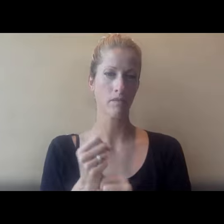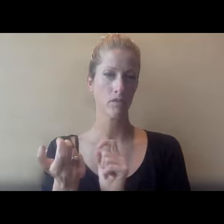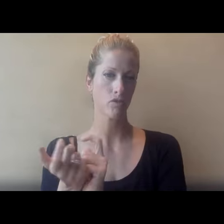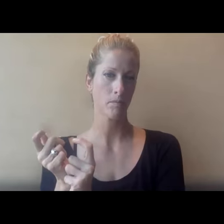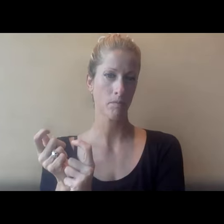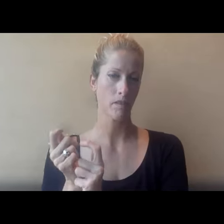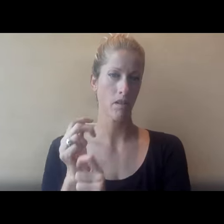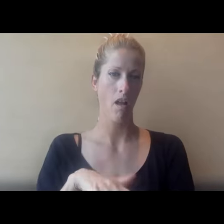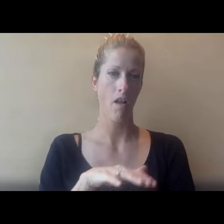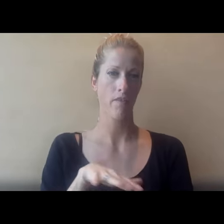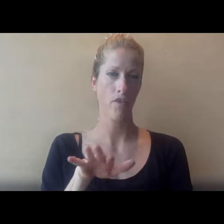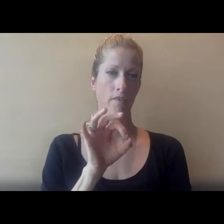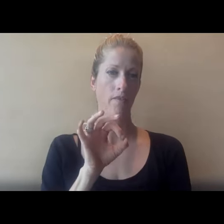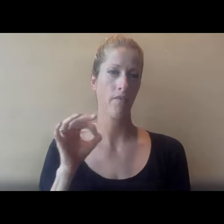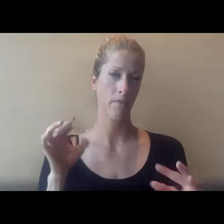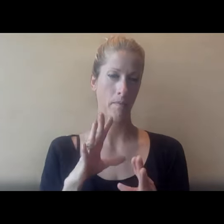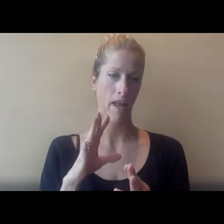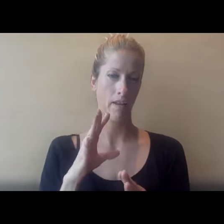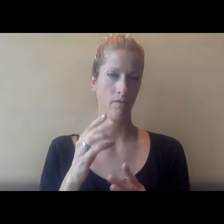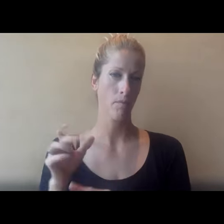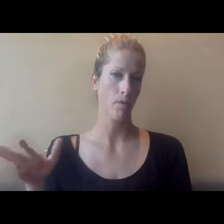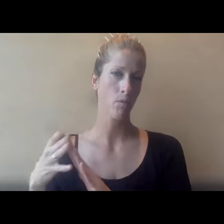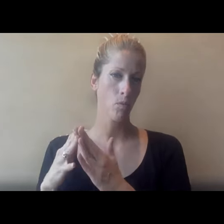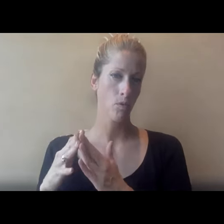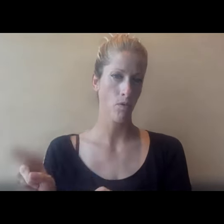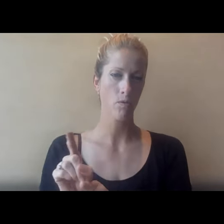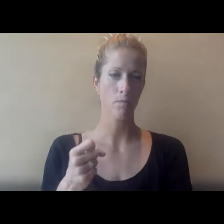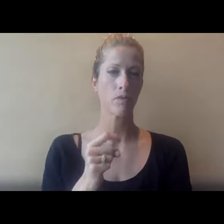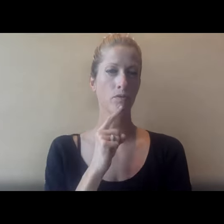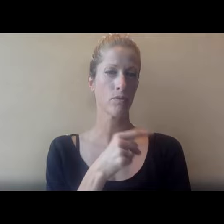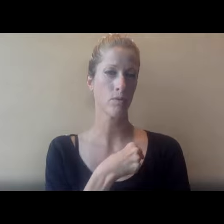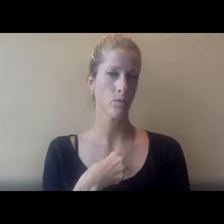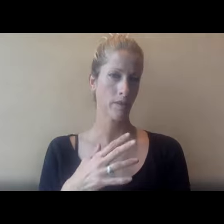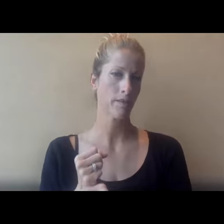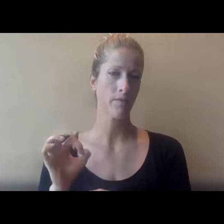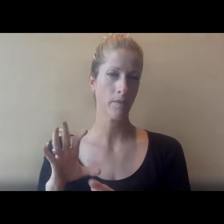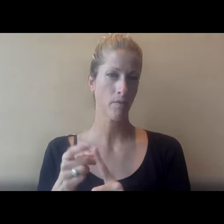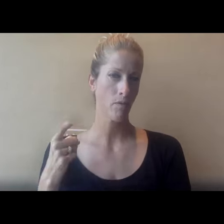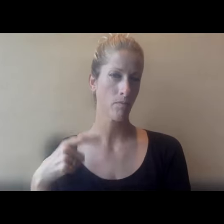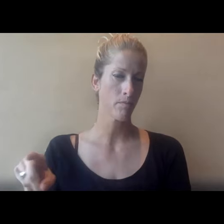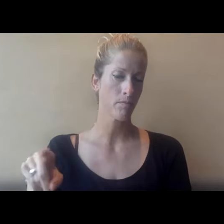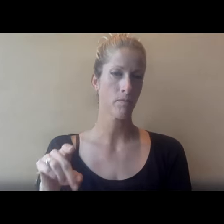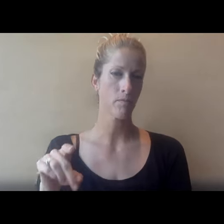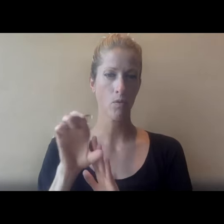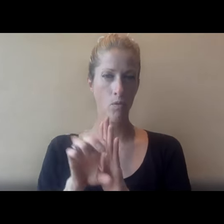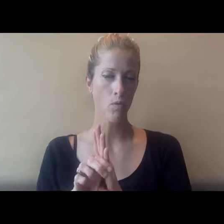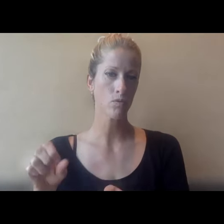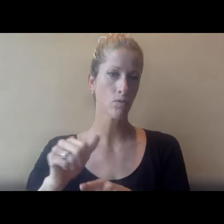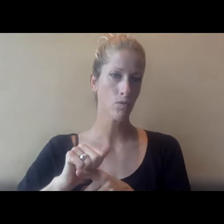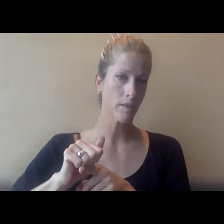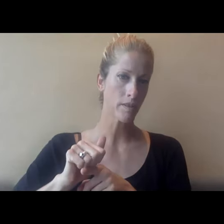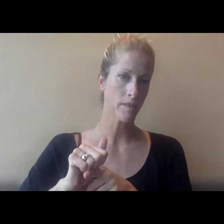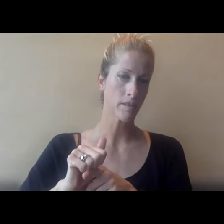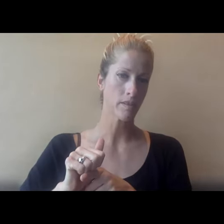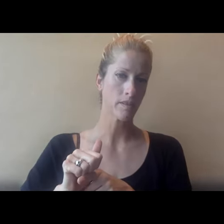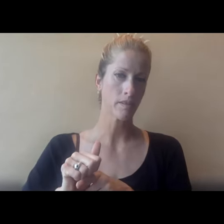on the feedback from the community. Here at Bite Back, we constantly make sure that we get feedback from people taking our course, our trainings, and we